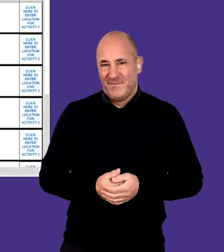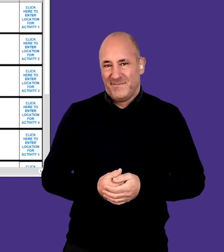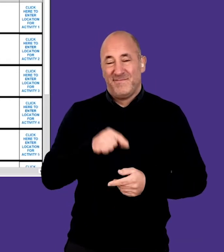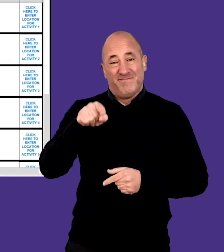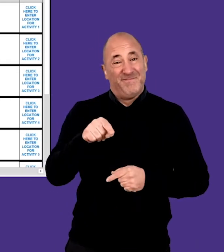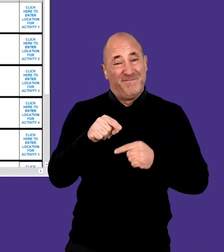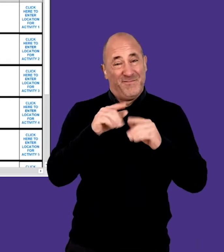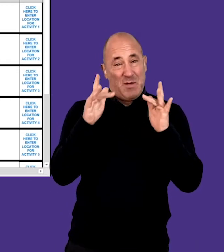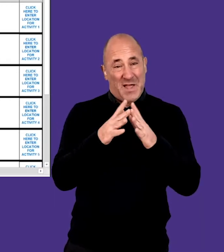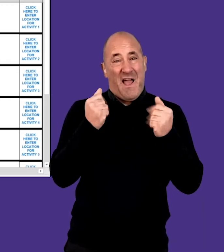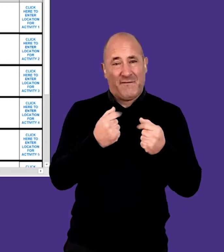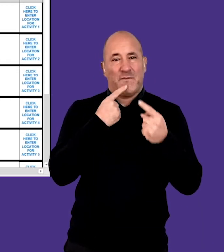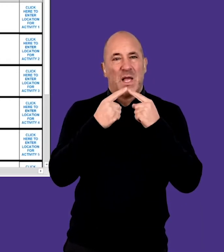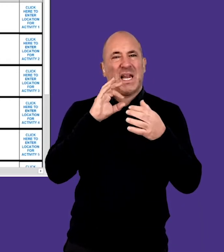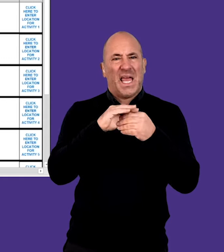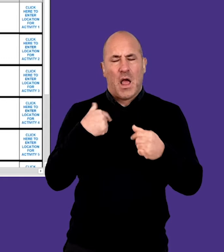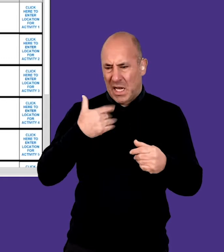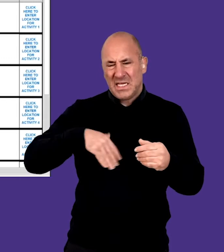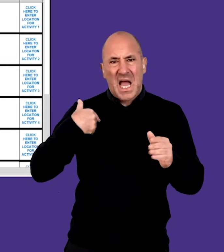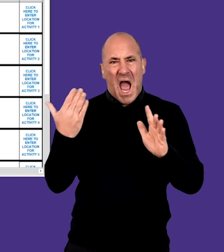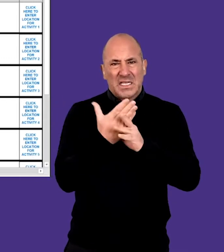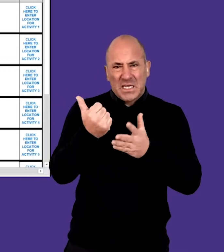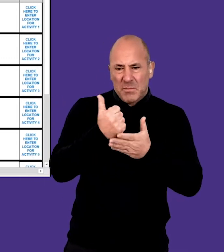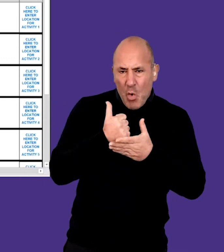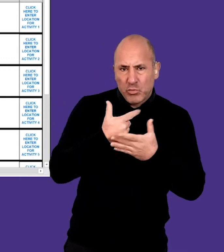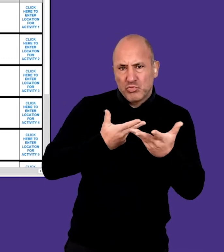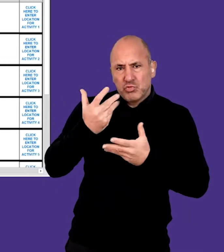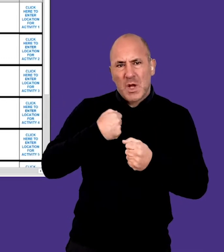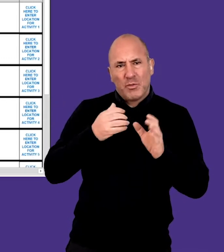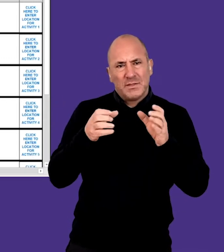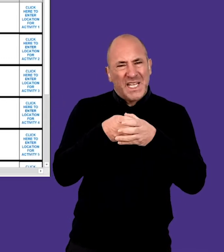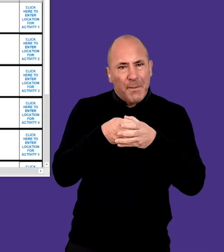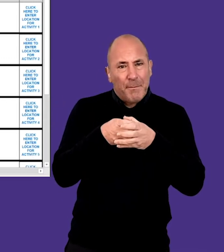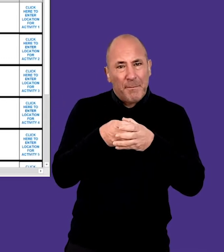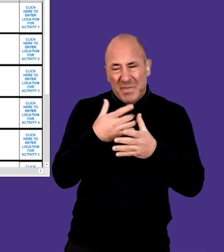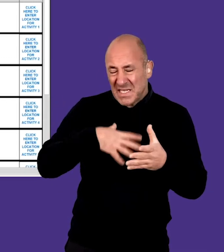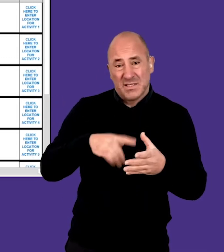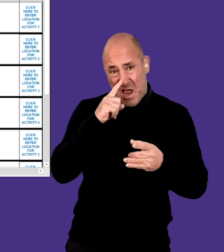www.artscouncil.org.uk/NPO23. This includes information for getting access support from a member of our team if you need it.